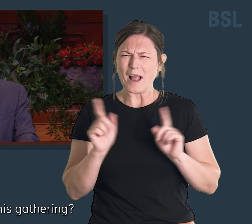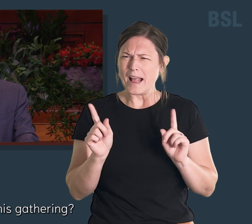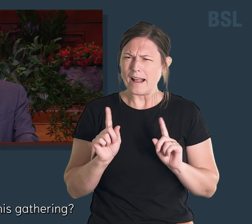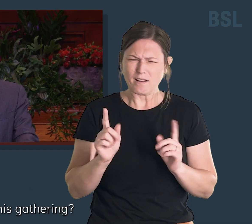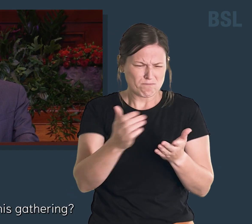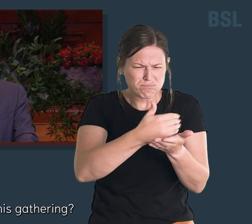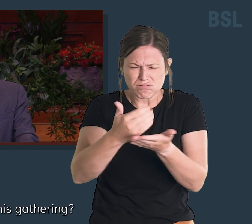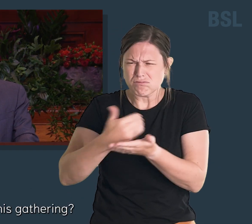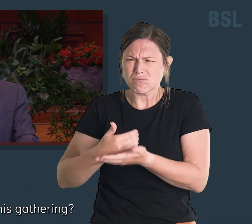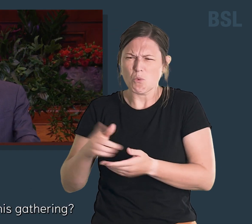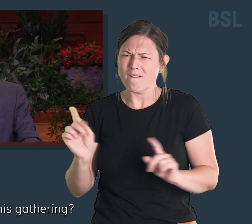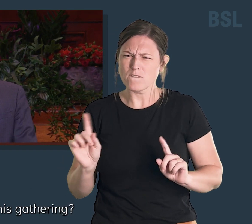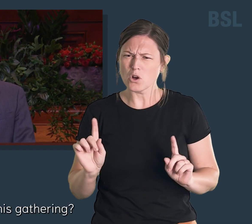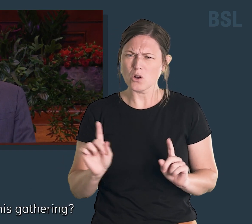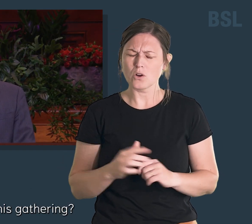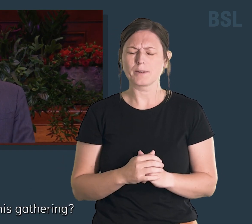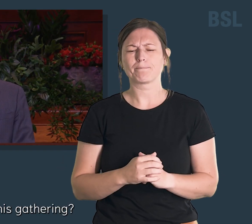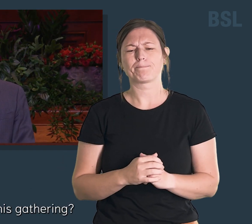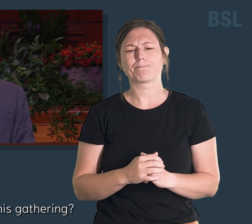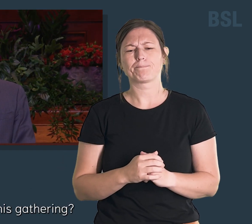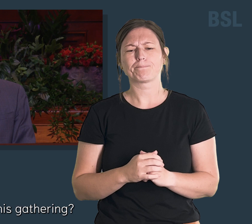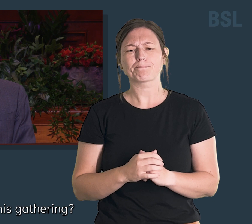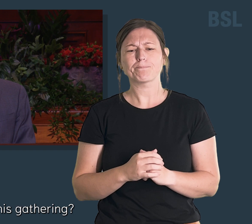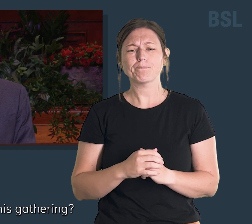purpose of this gathering?